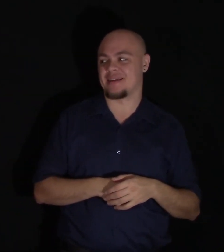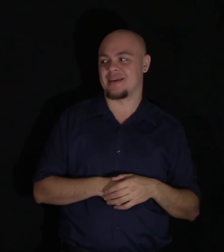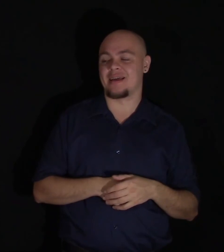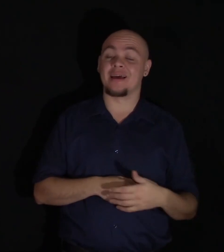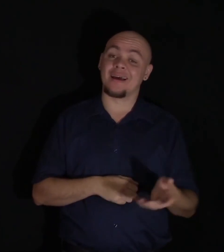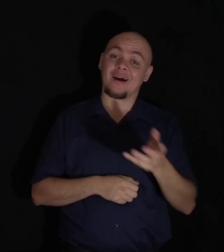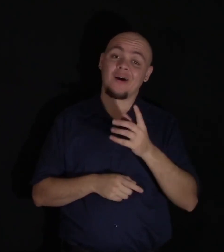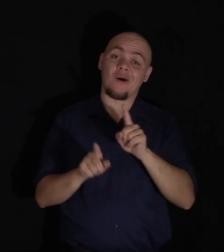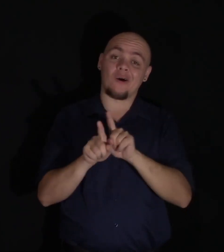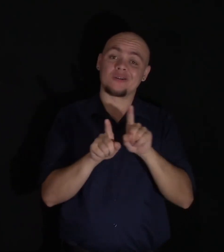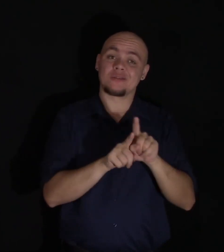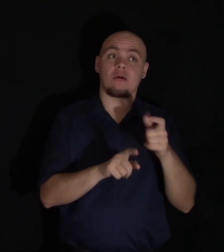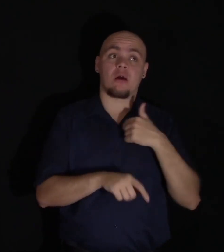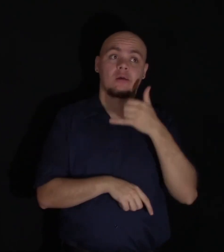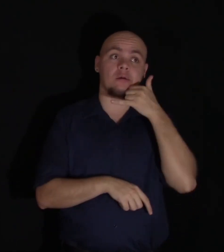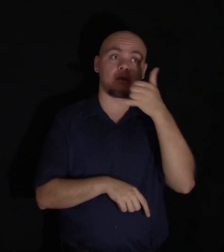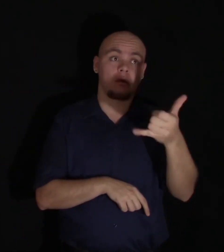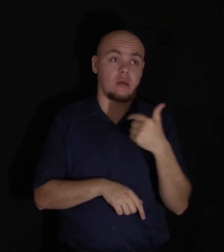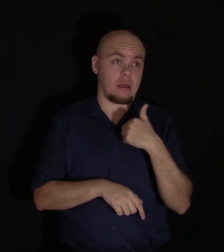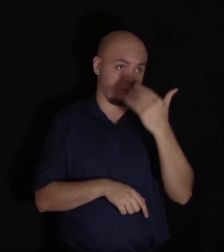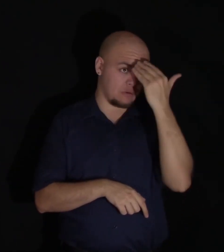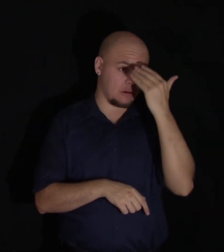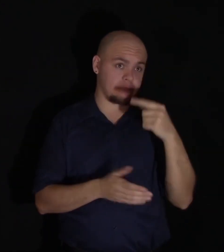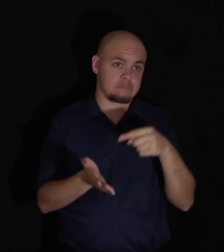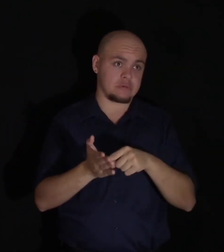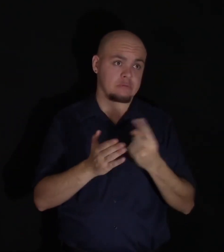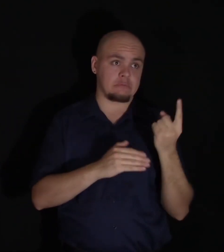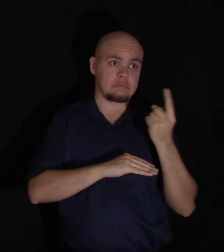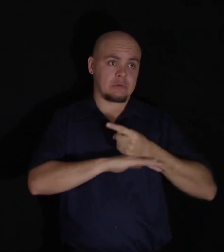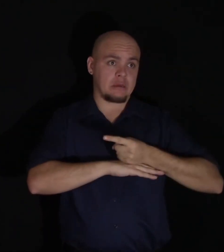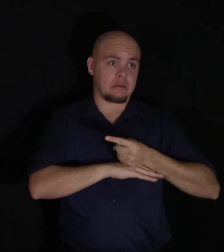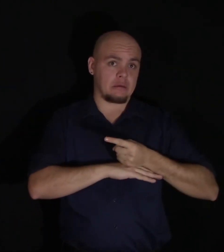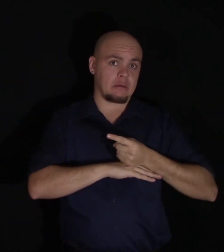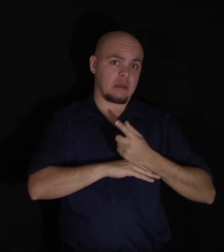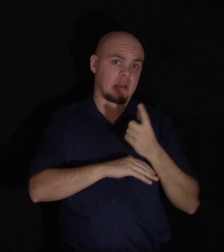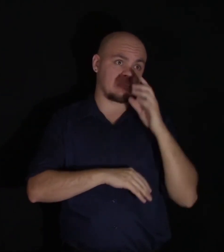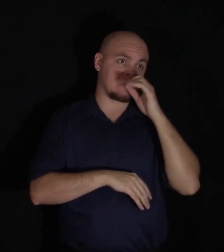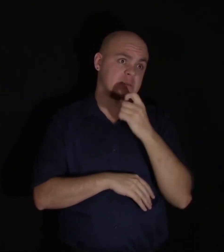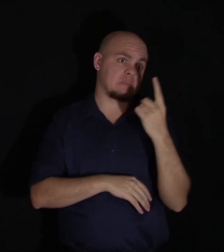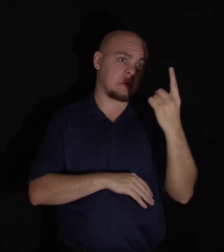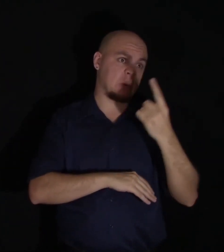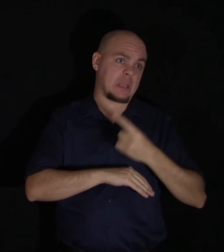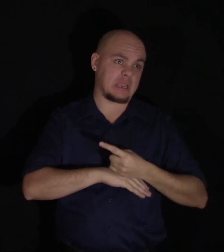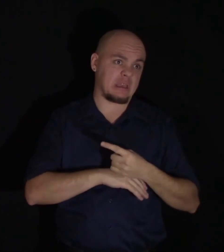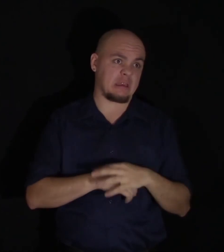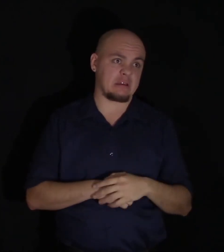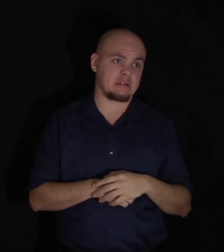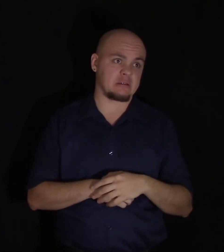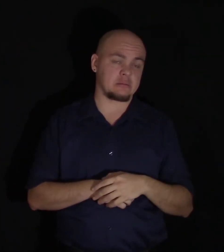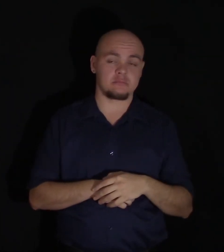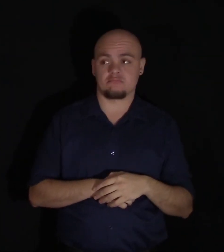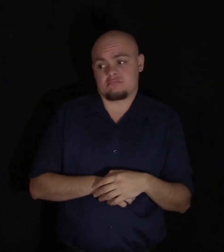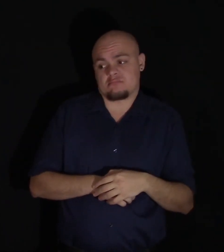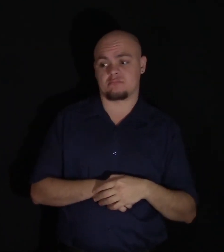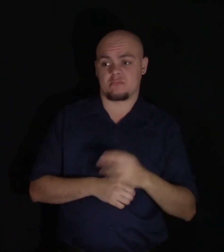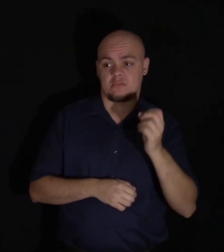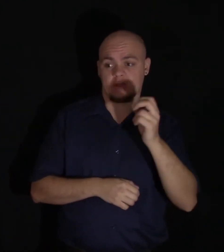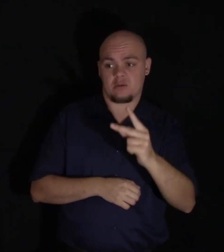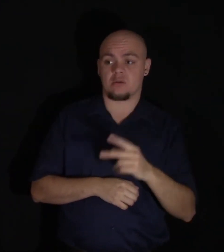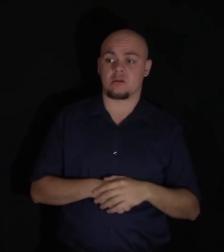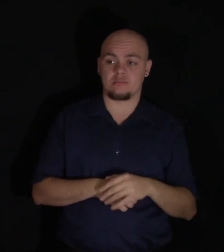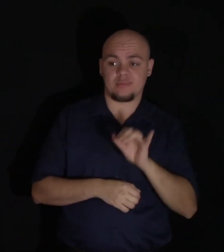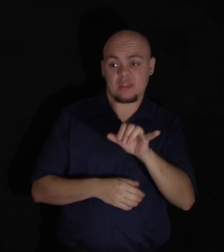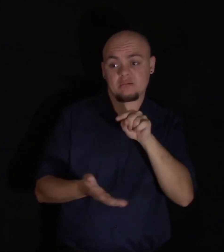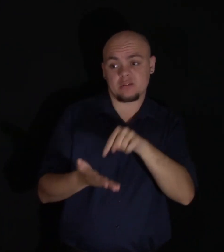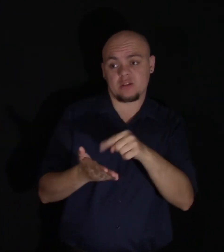And I called and said, well, I know I'm past the deadline, but just by a day. Well, okay, that was the